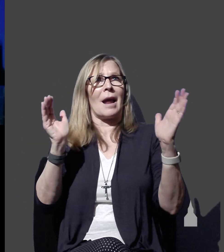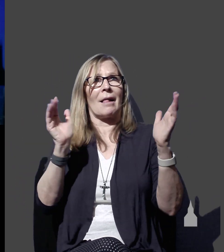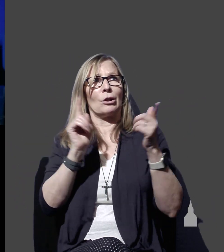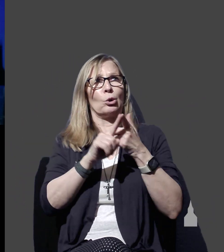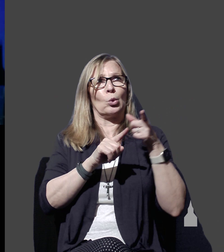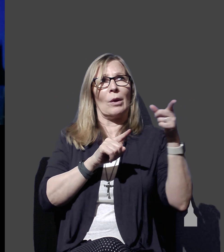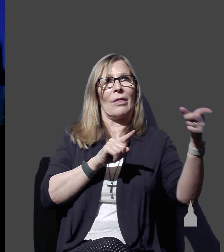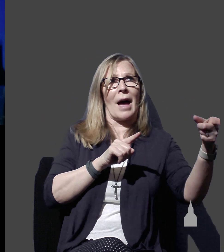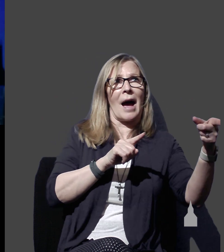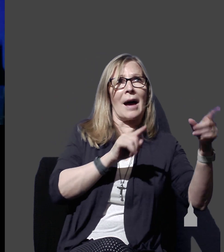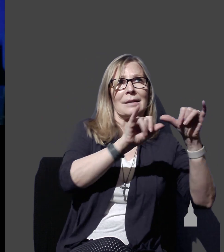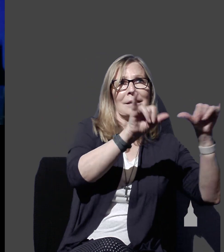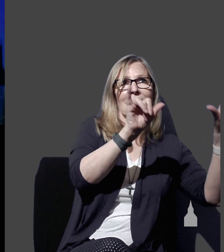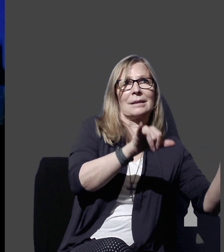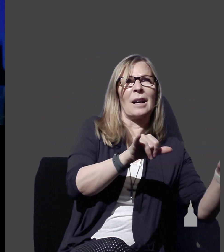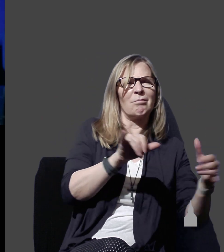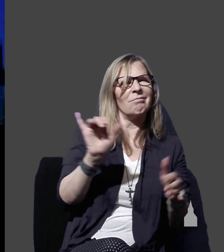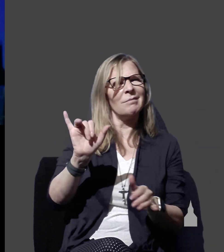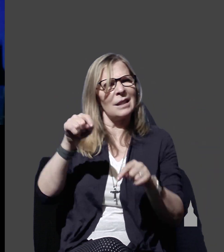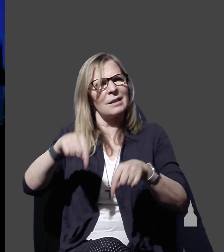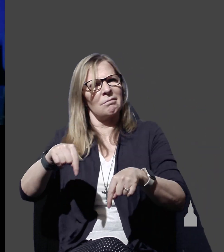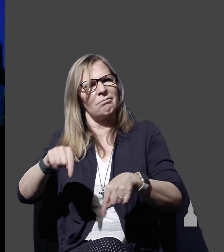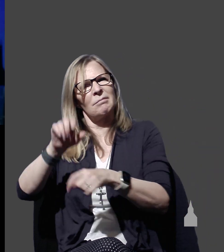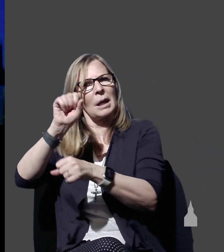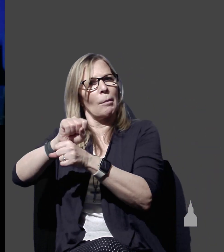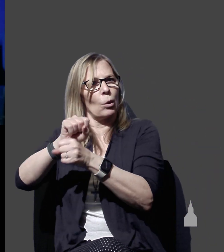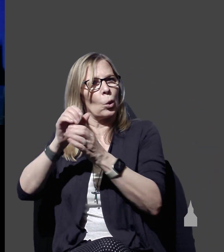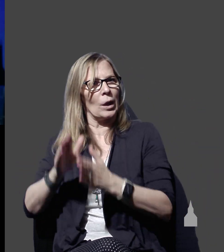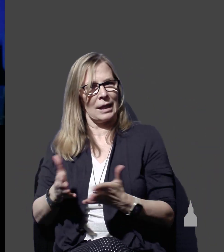an employee in the American system of capitalism.